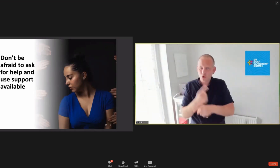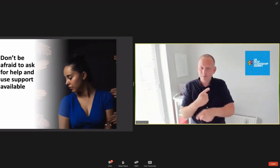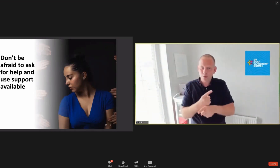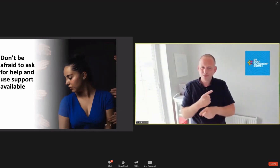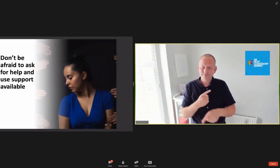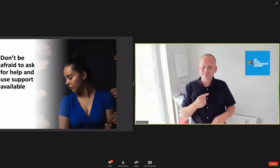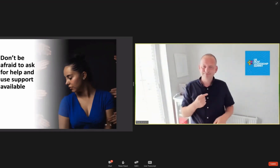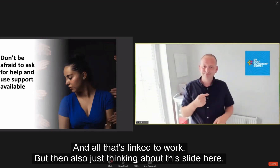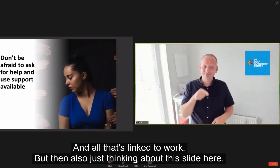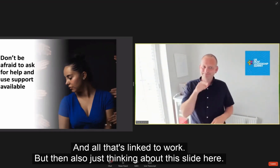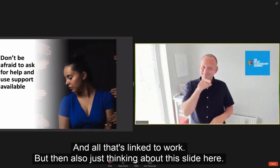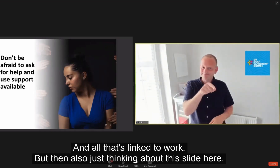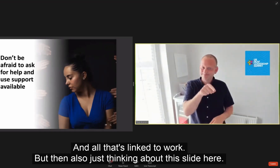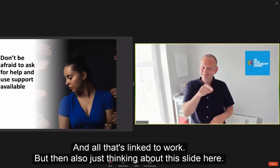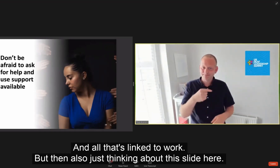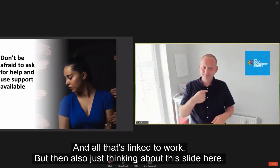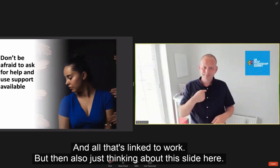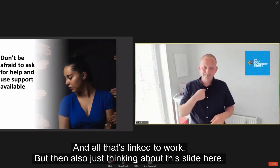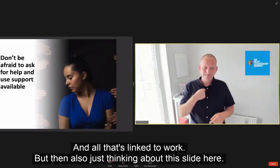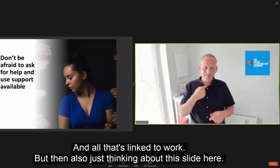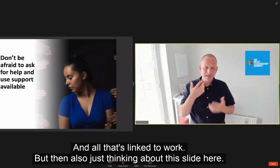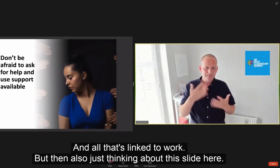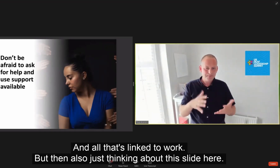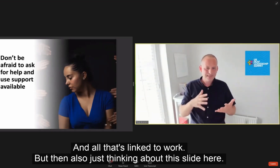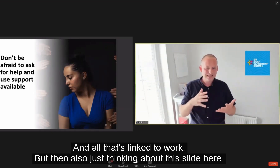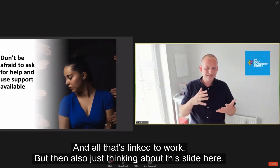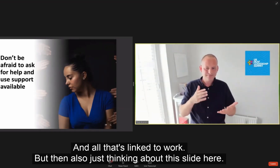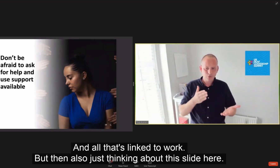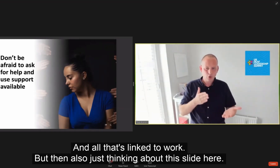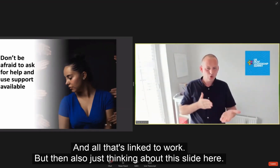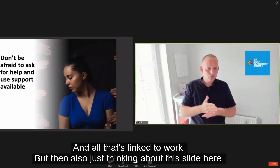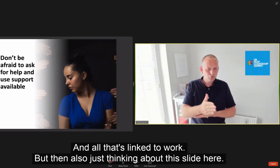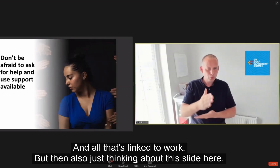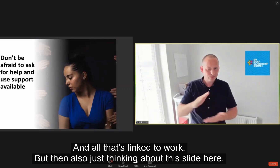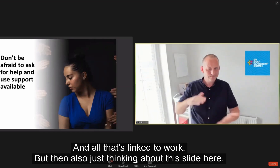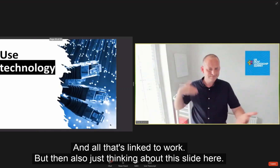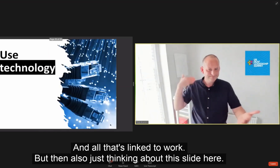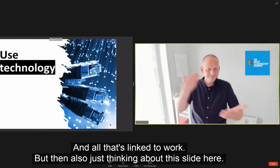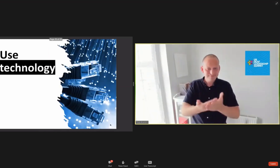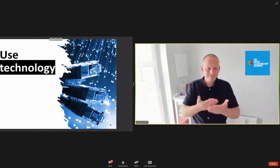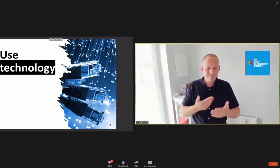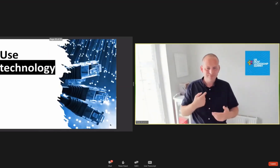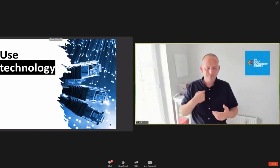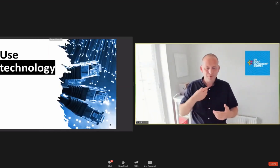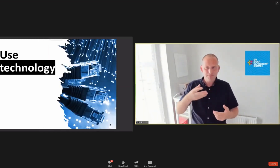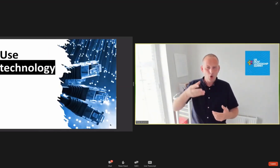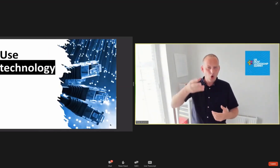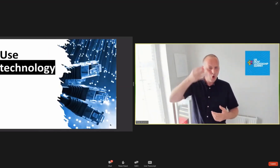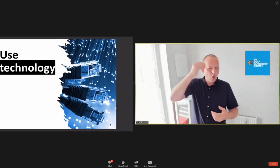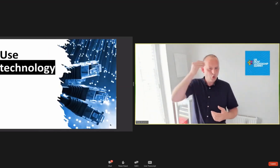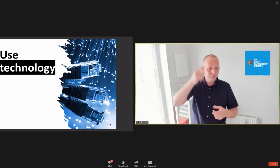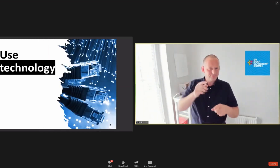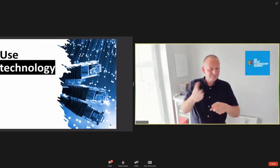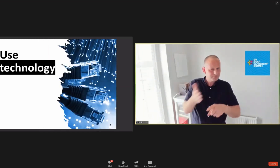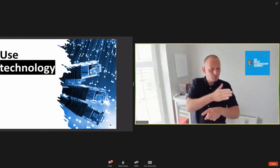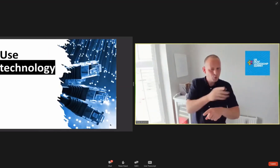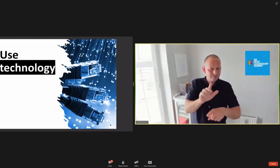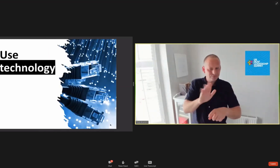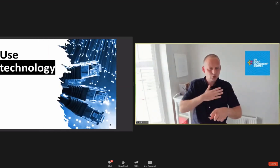And that's linked to work, but then also just thinking about this slide here. I mean, throughout my